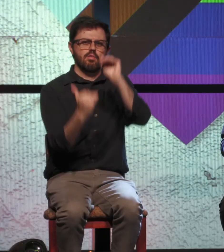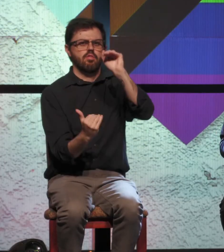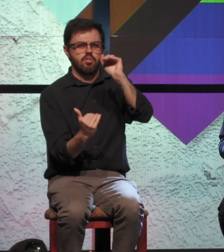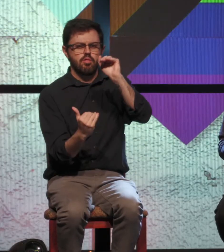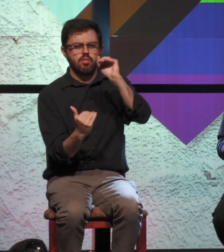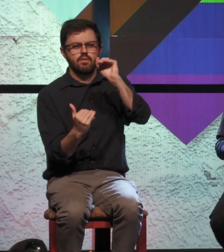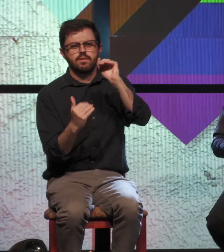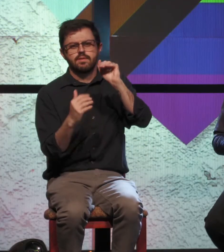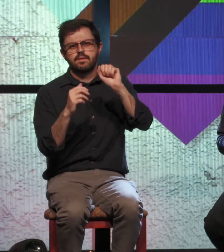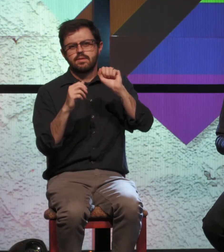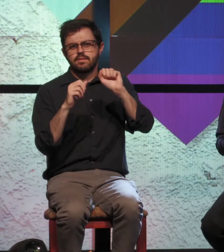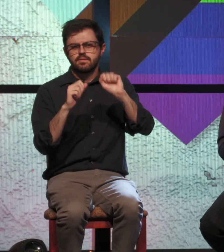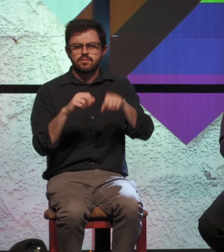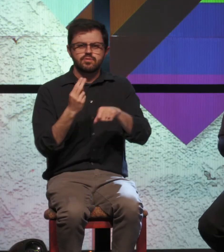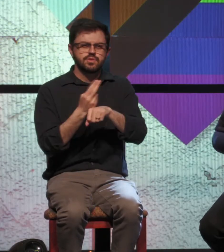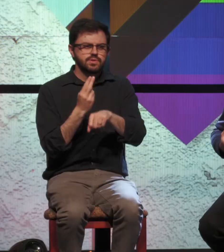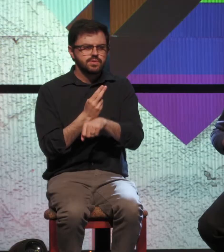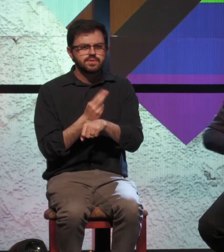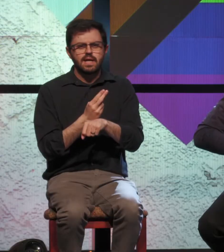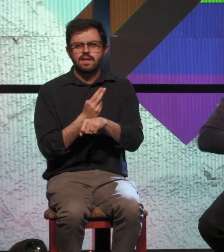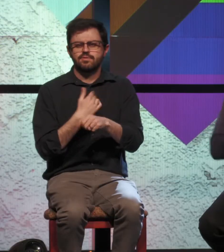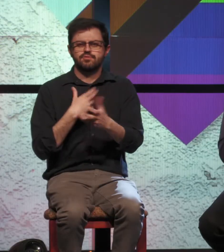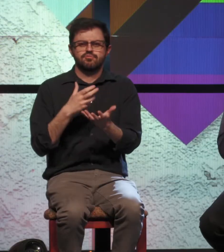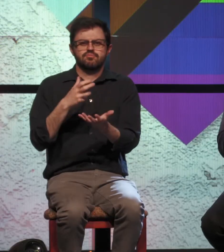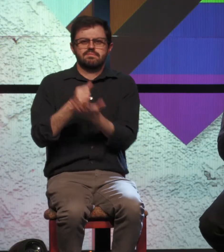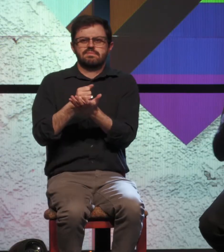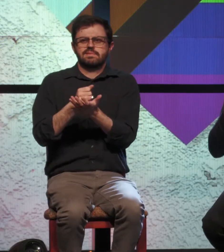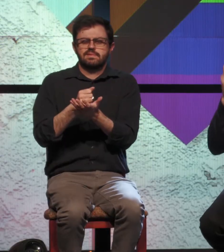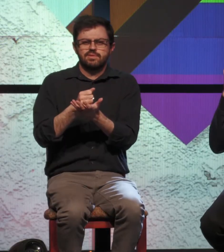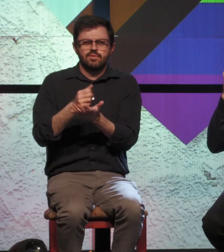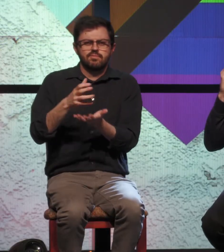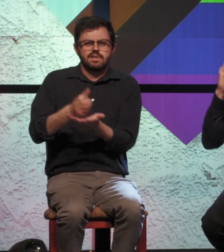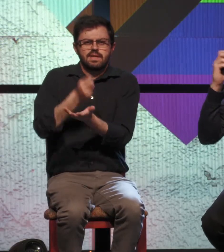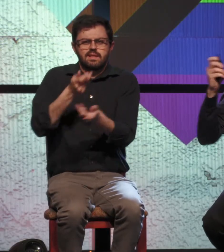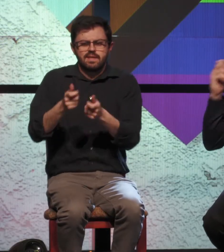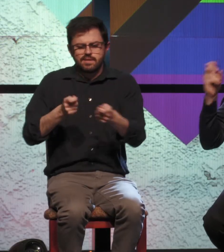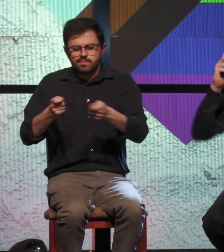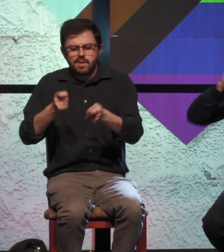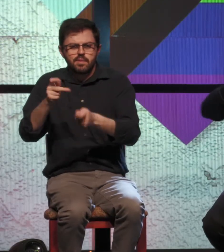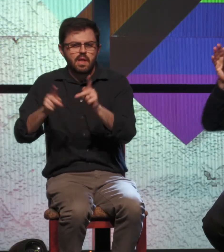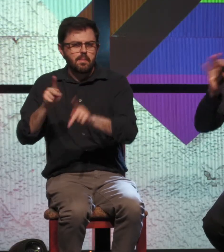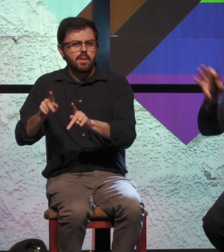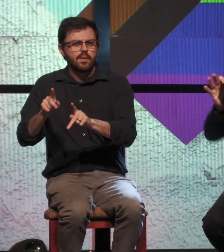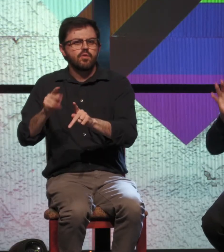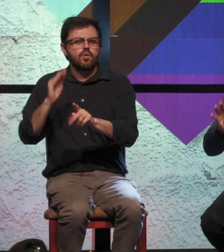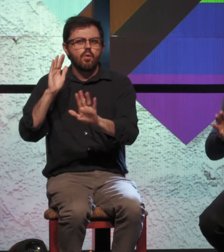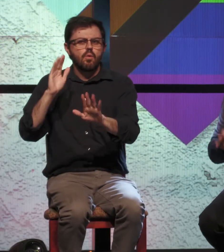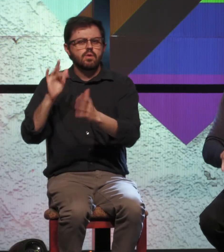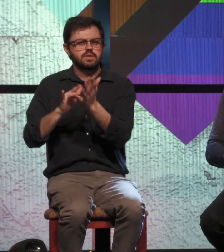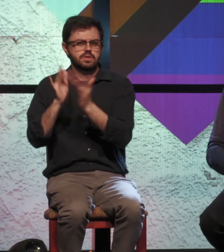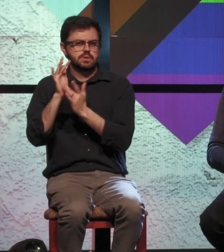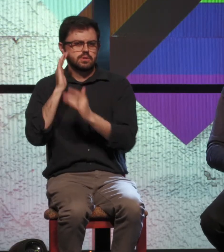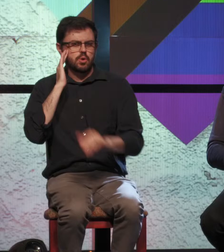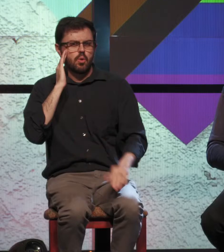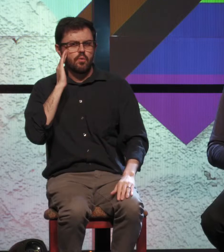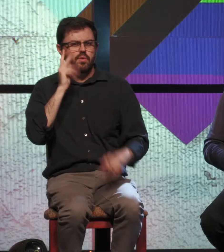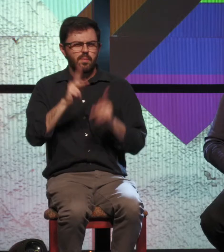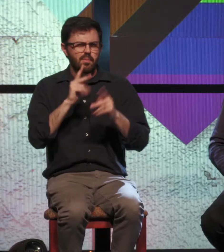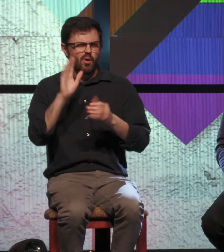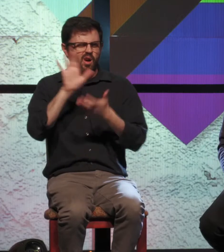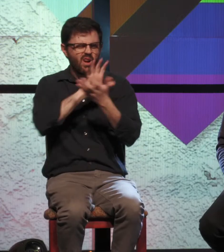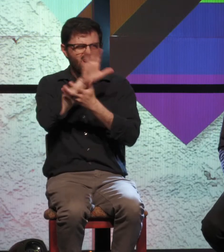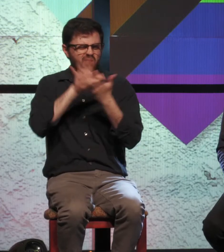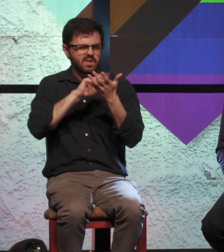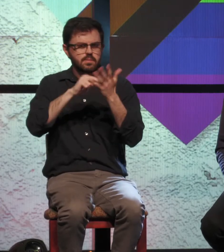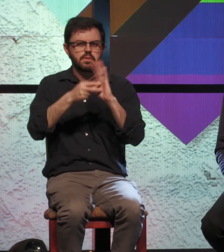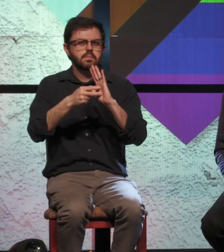used for people to get their way, that could be used to manipulate. So he knows there's confusion in the room. And so he